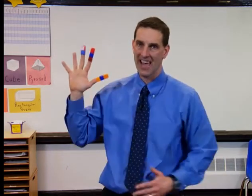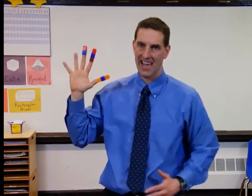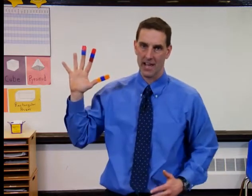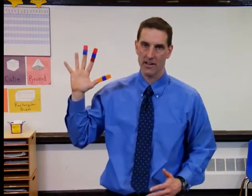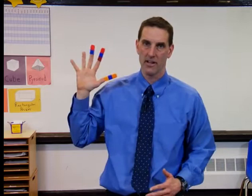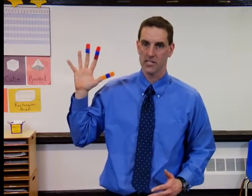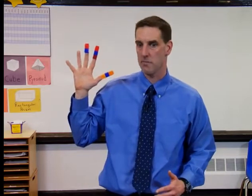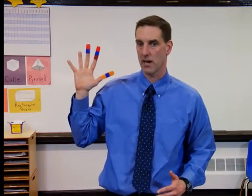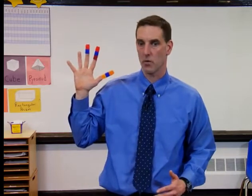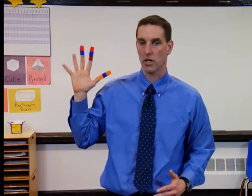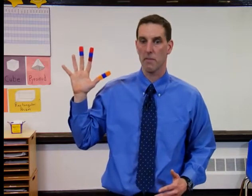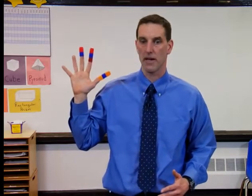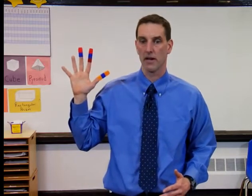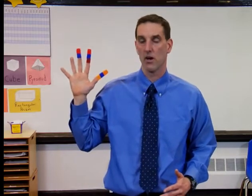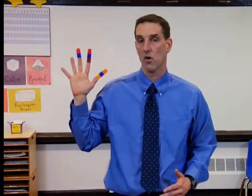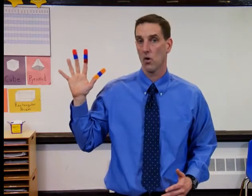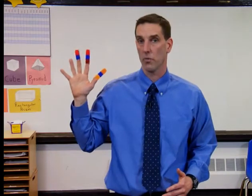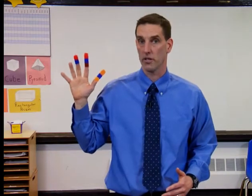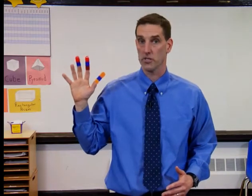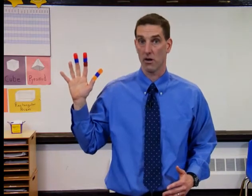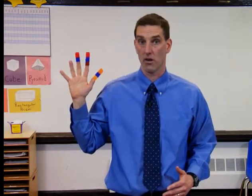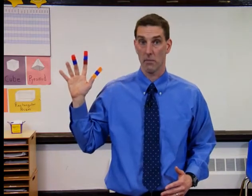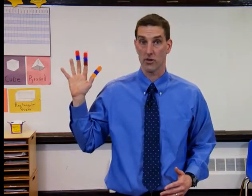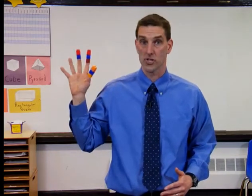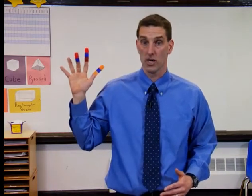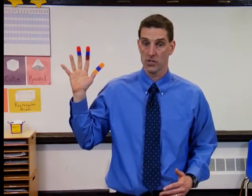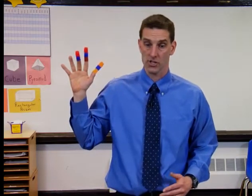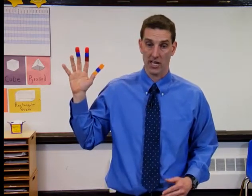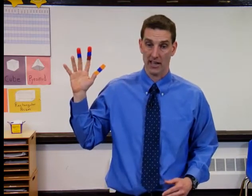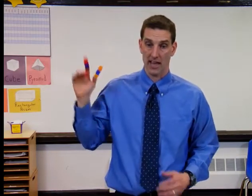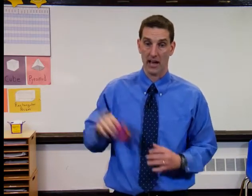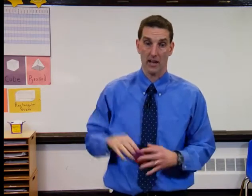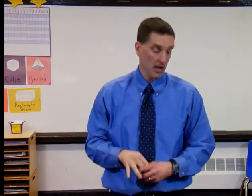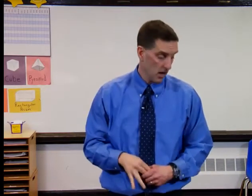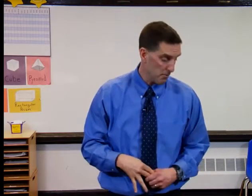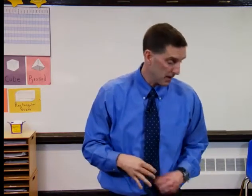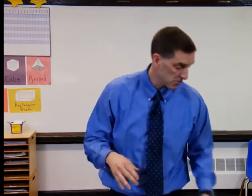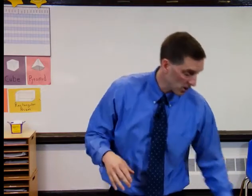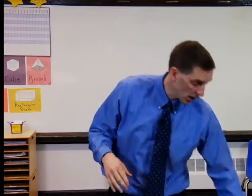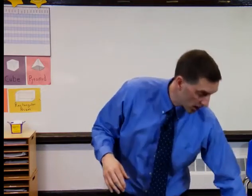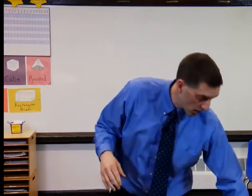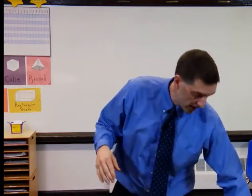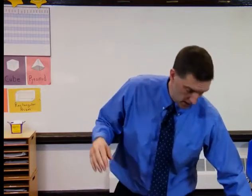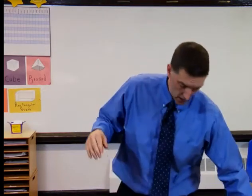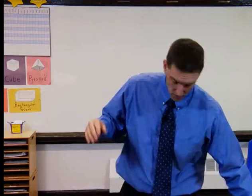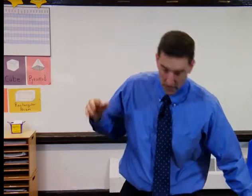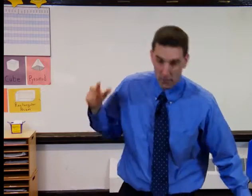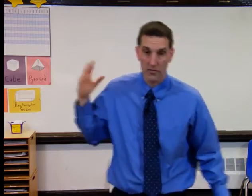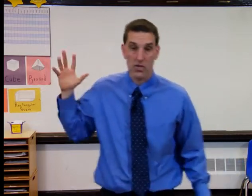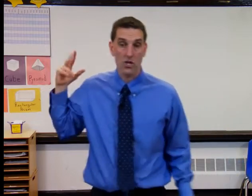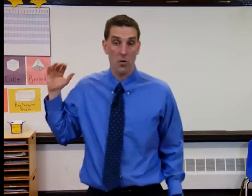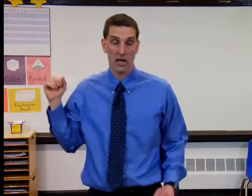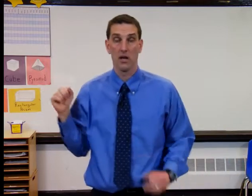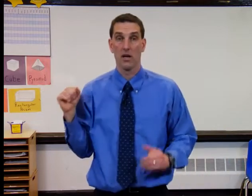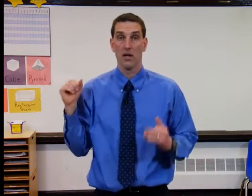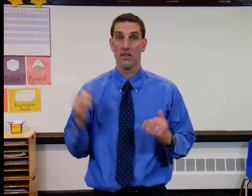hand to make really big or really small numbers, just like that. Becomes a great way of showing the